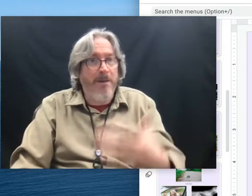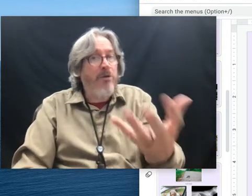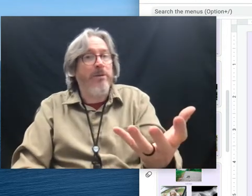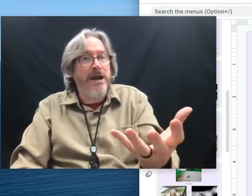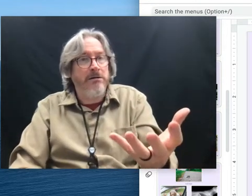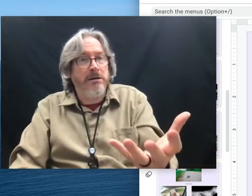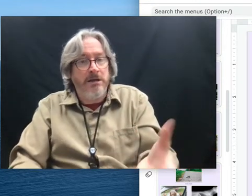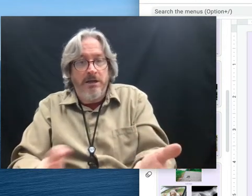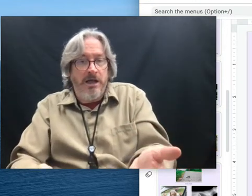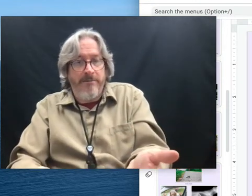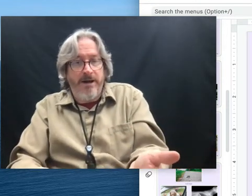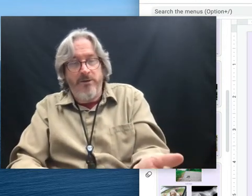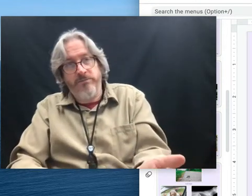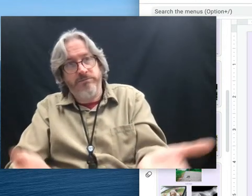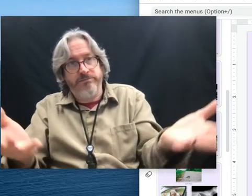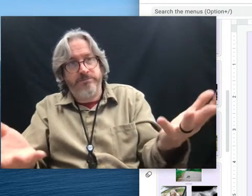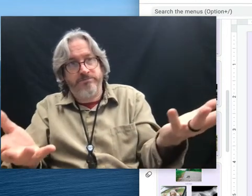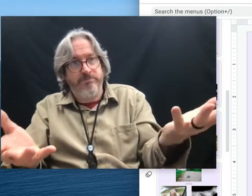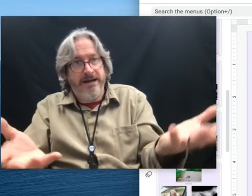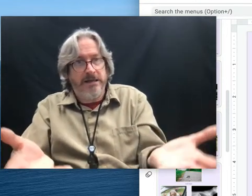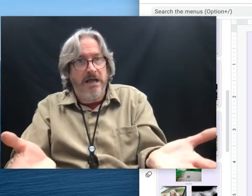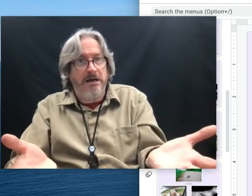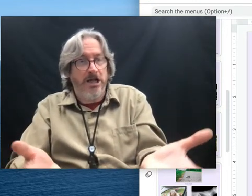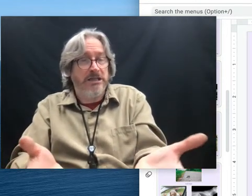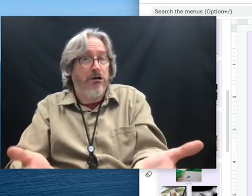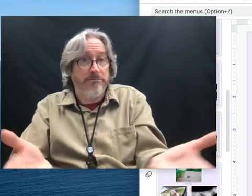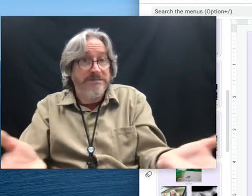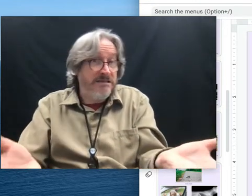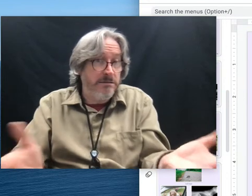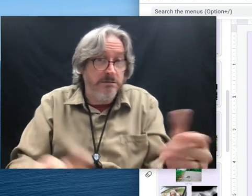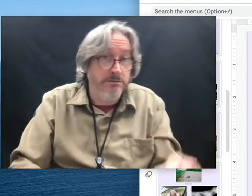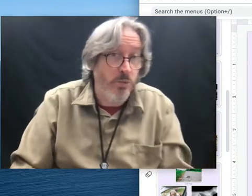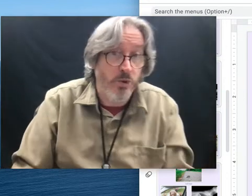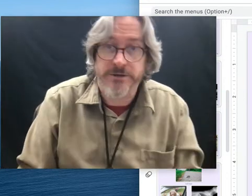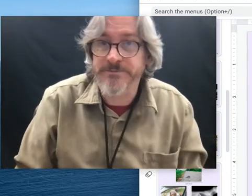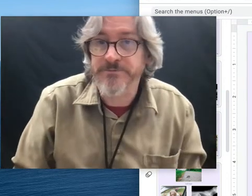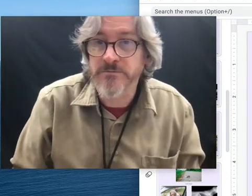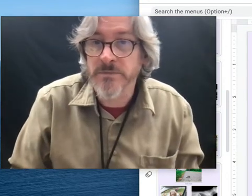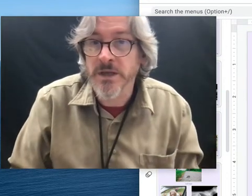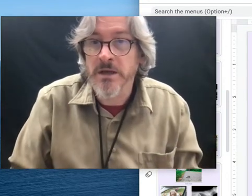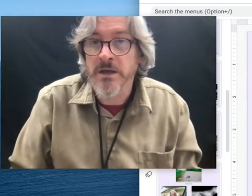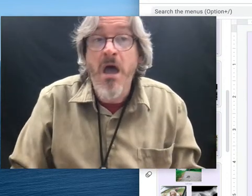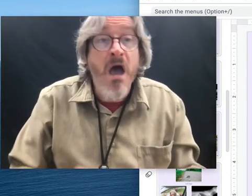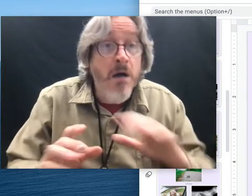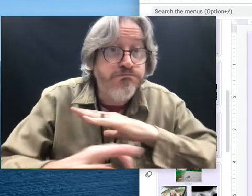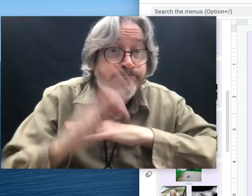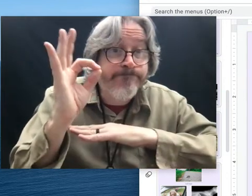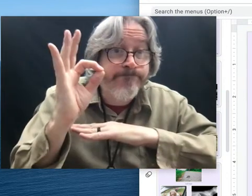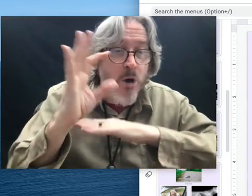So the power went out, and my clock alarm didn't work.